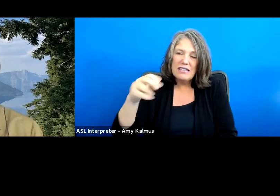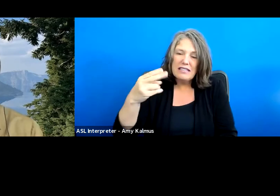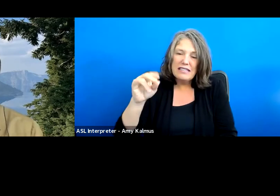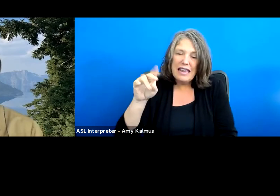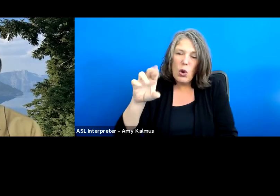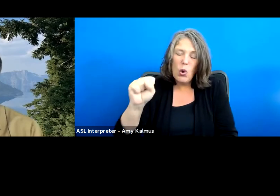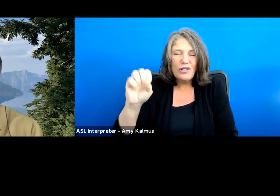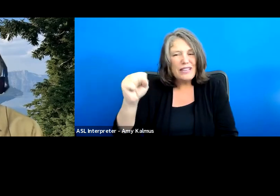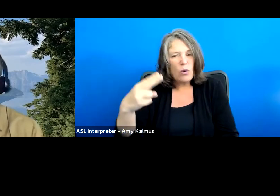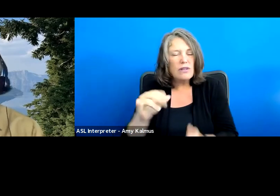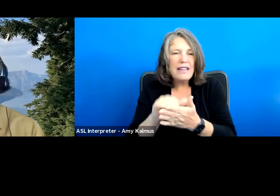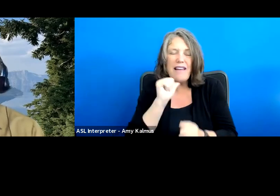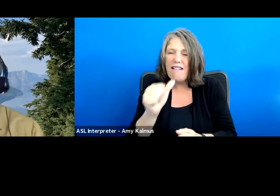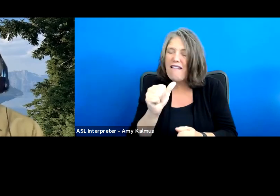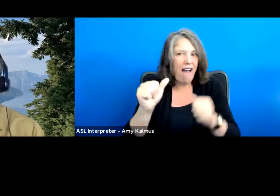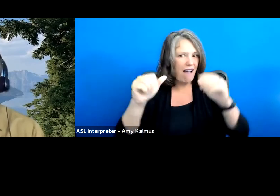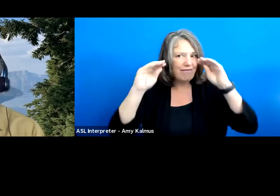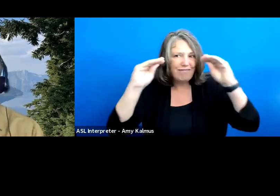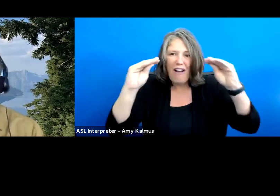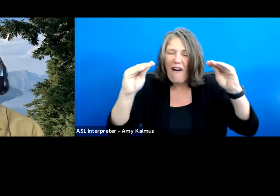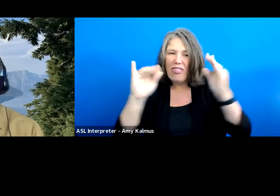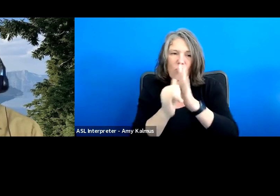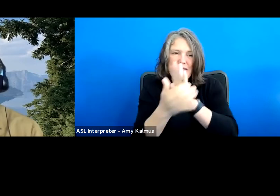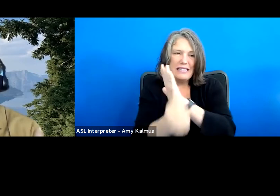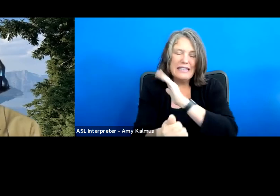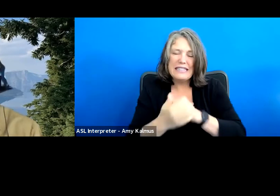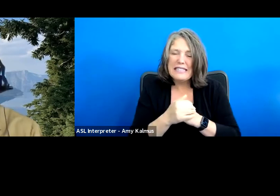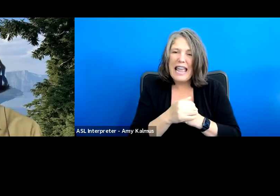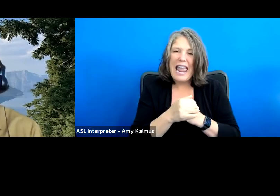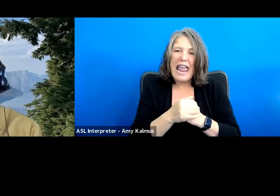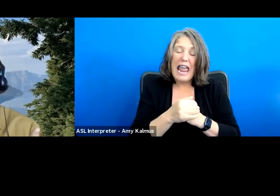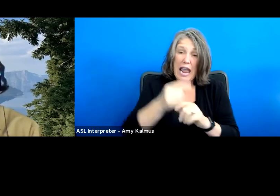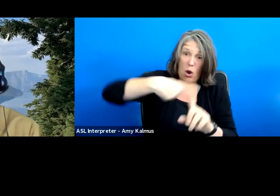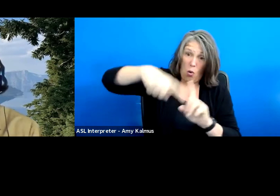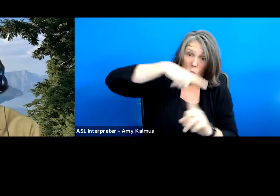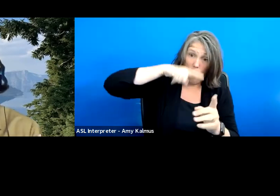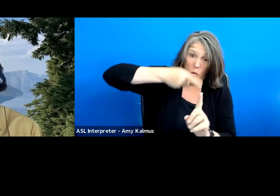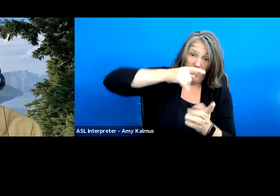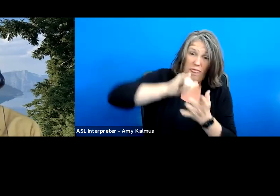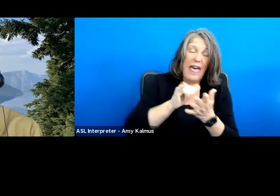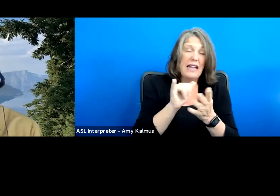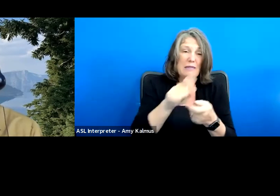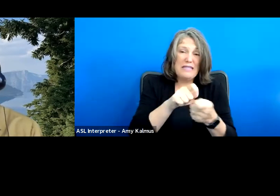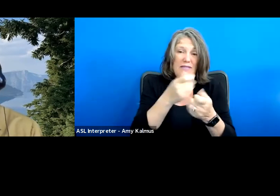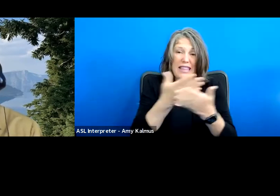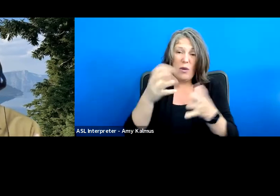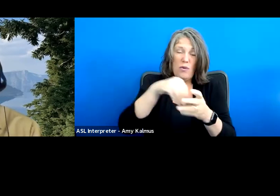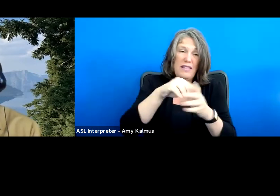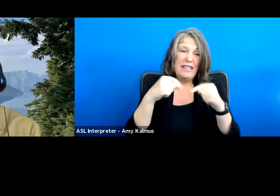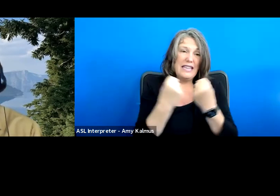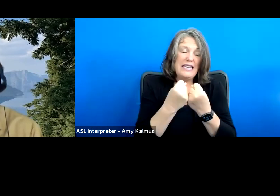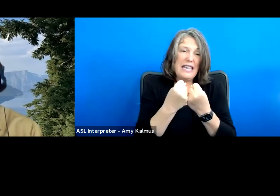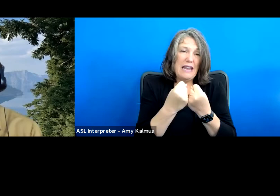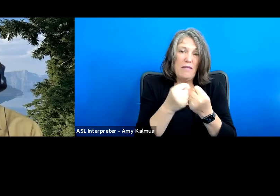that are not intentionally taught those skills. And around that, those specific things within that teaming that